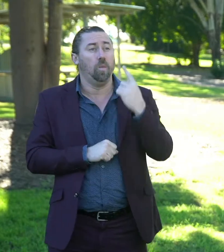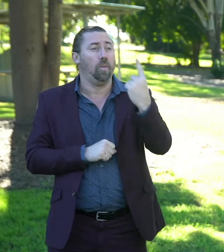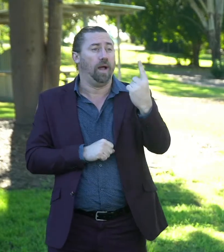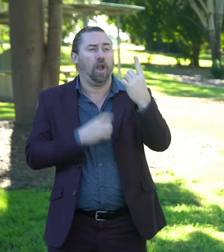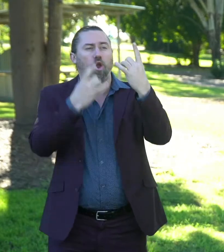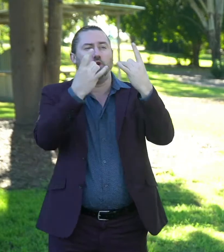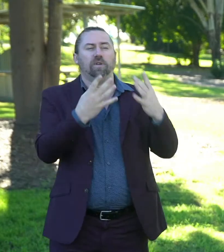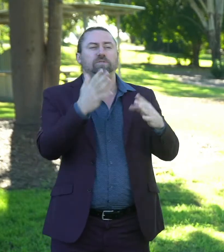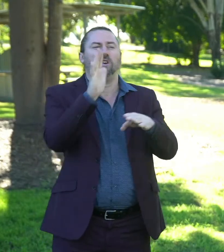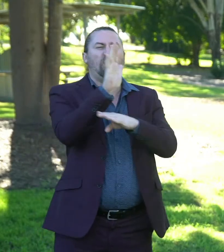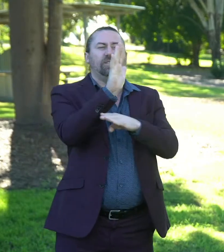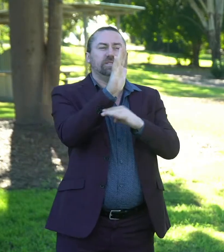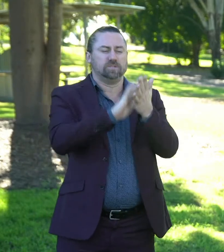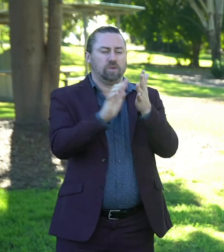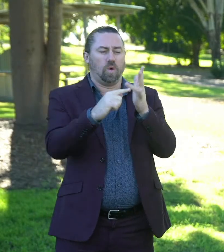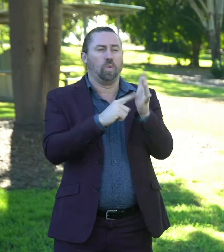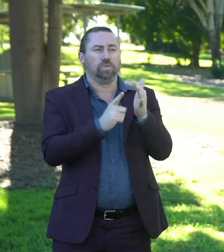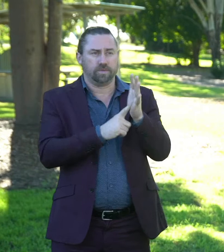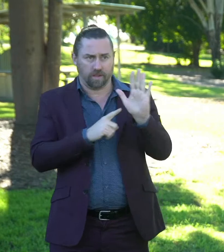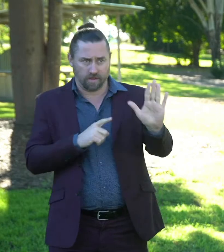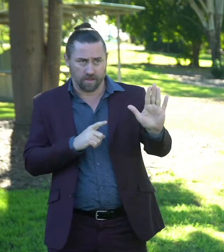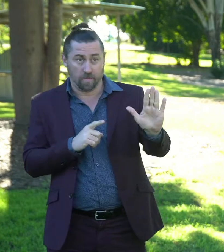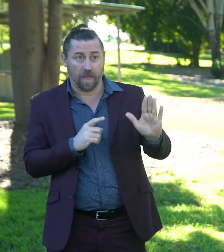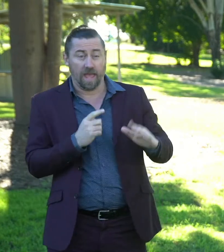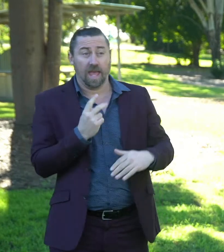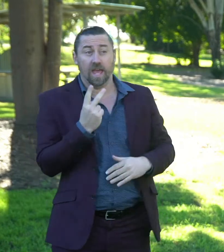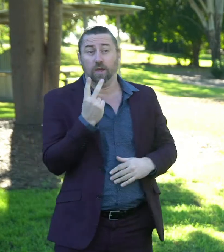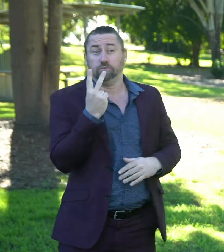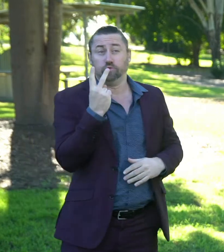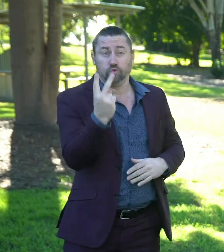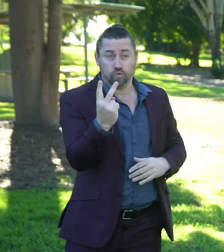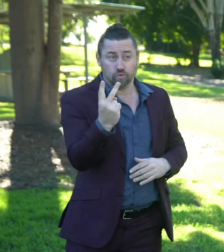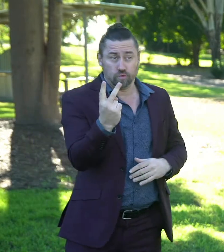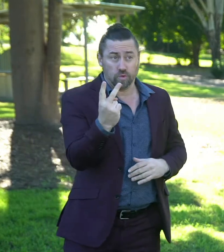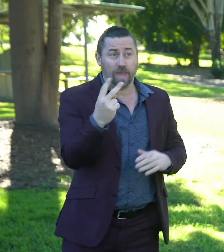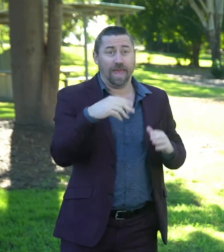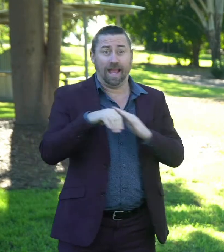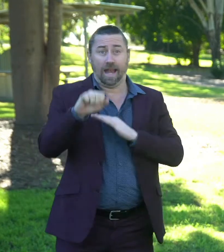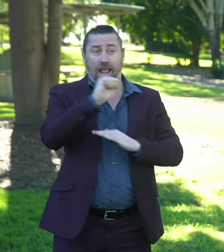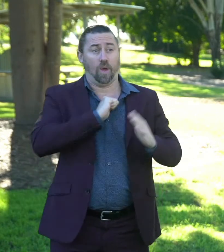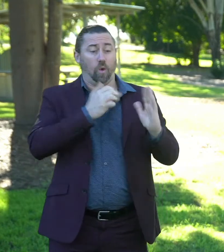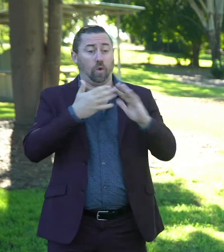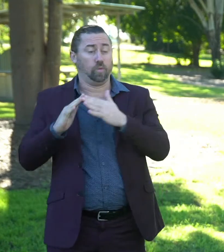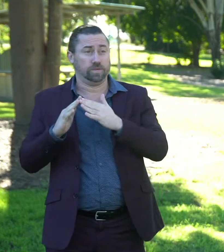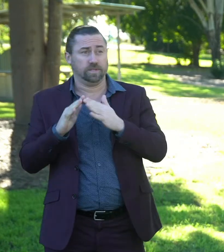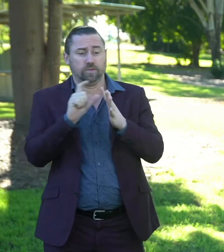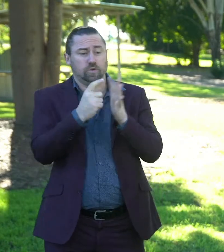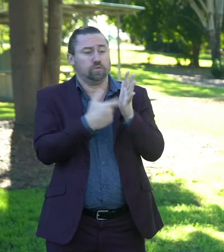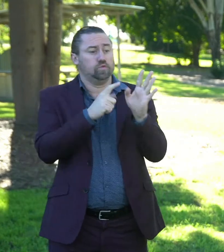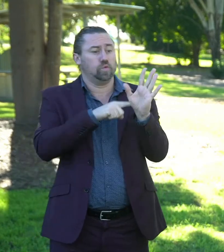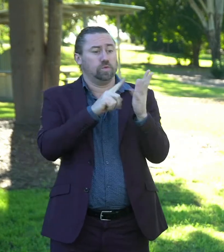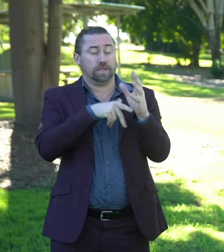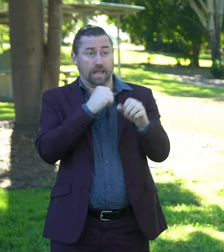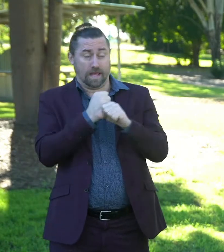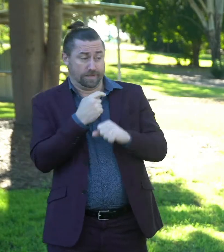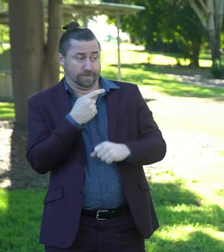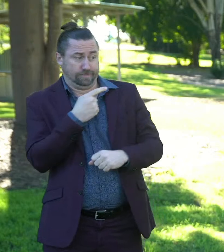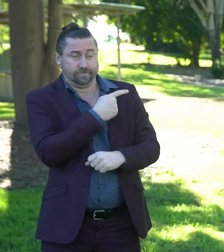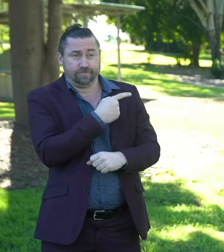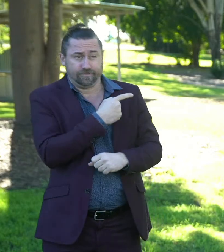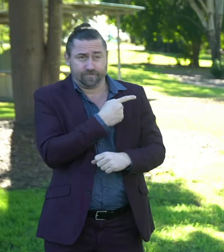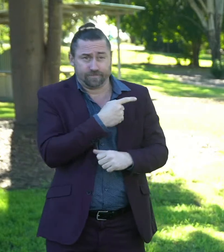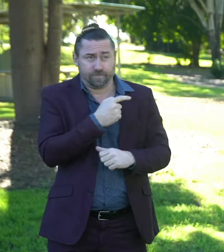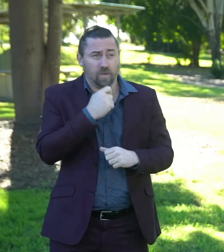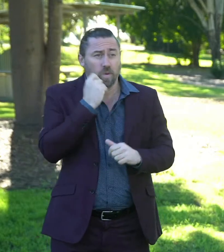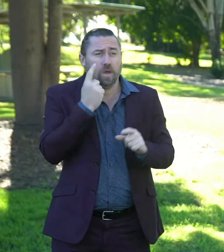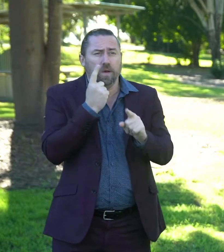hotel quarantine and we have detected 2 people in the community. So Dr. Young will be giving